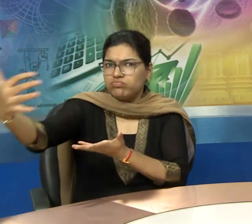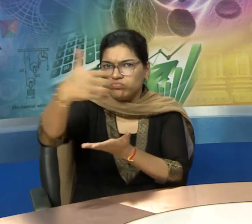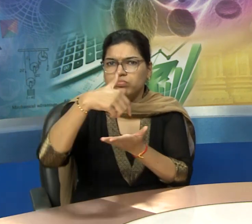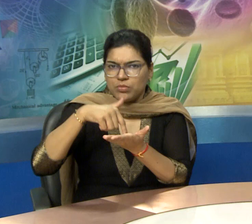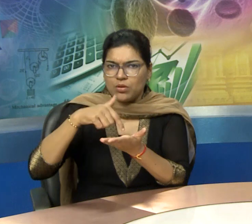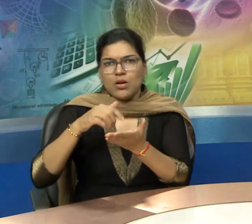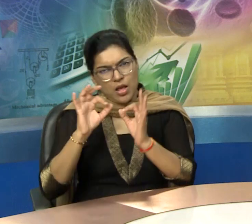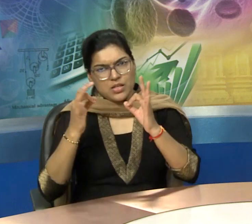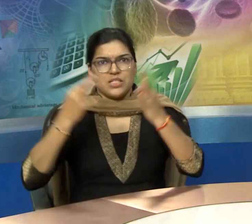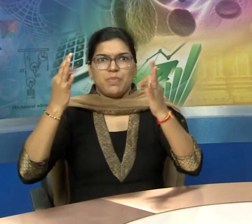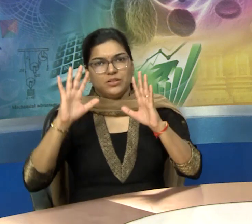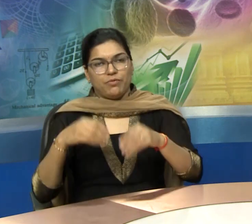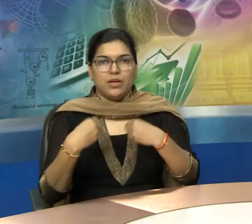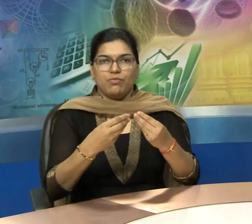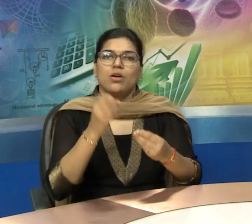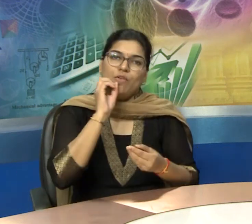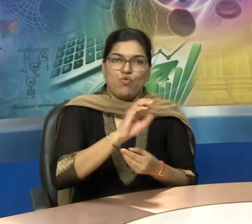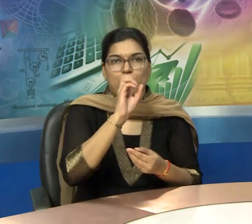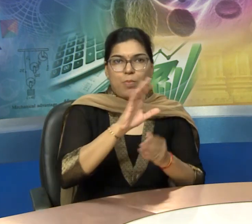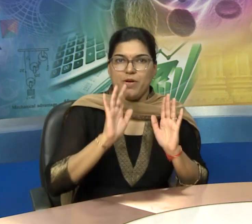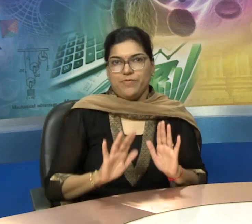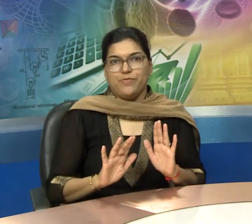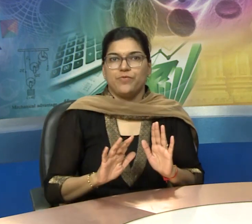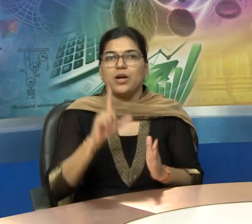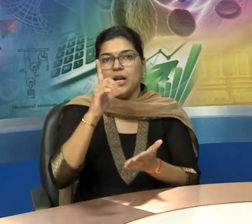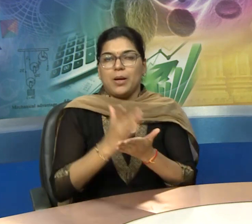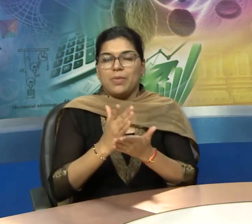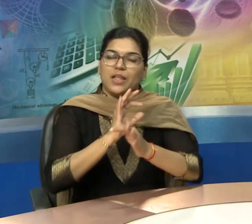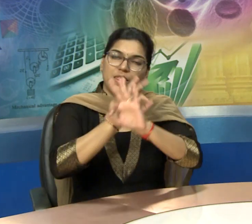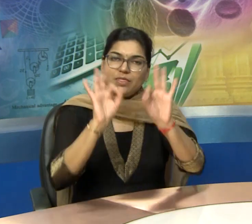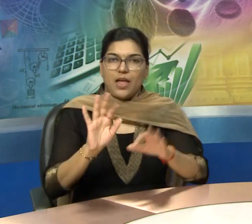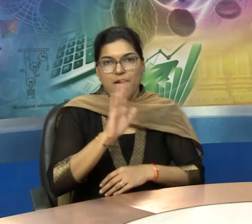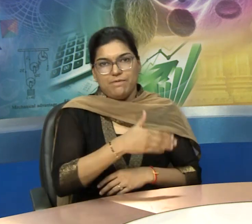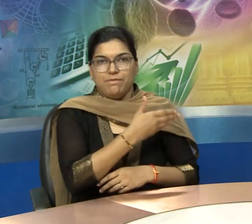it referral center, for specialized course of information.